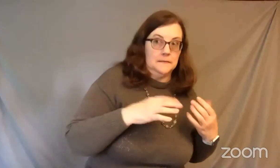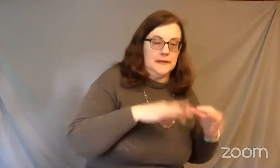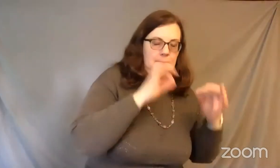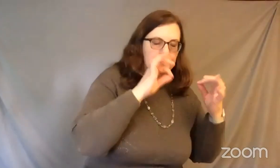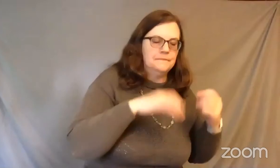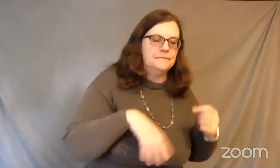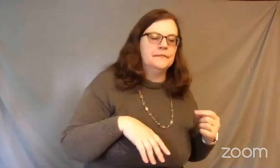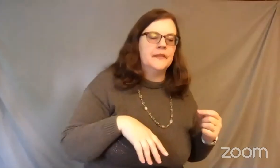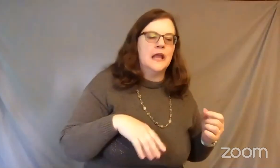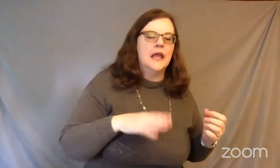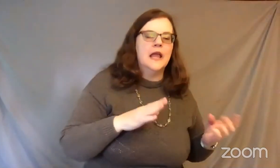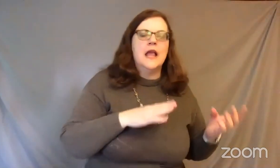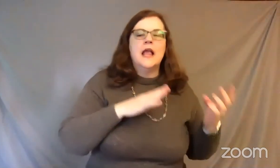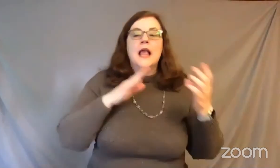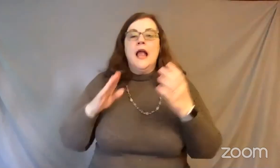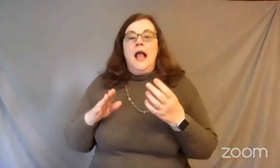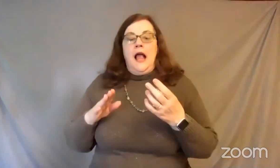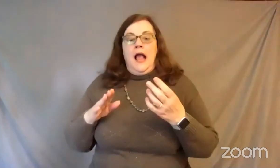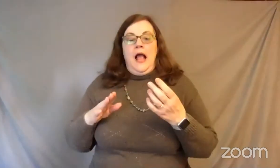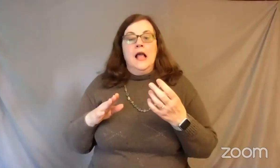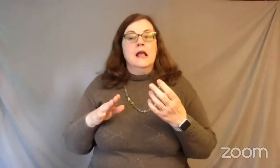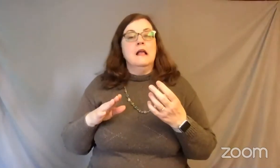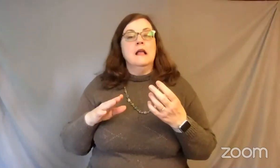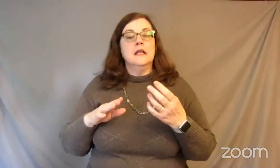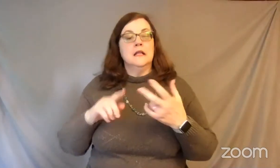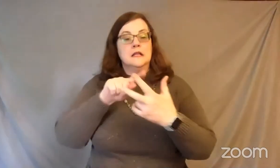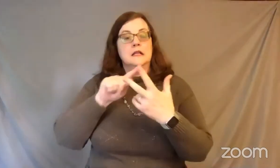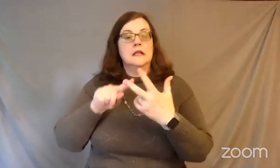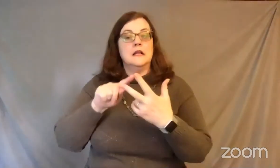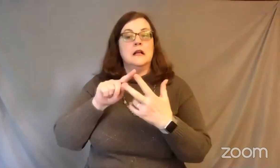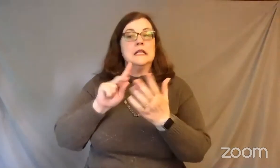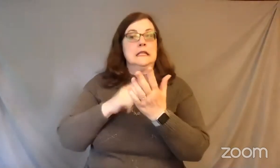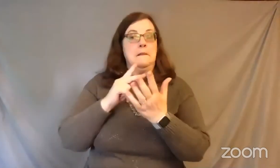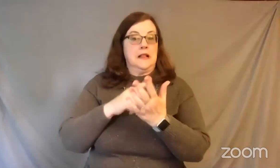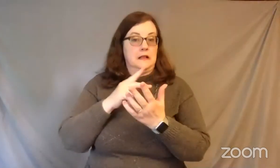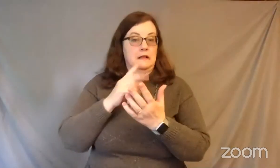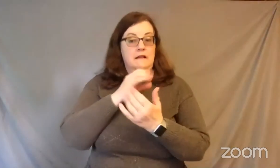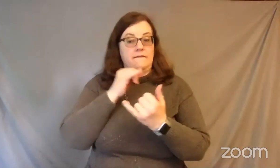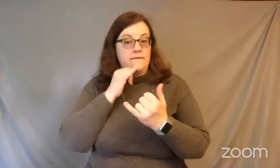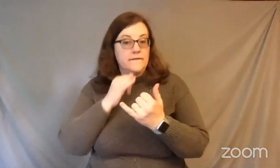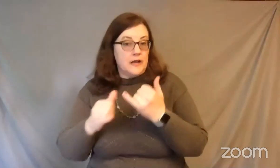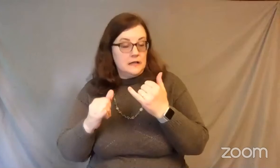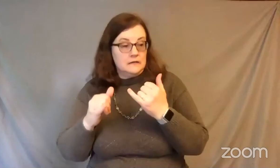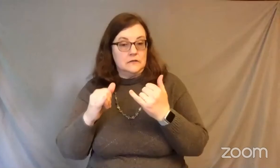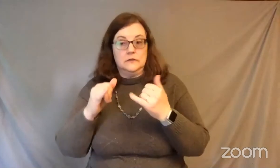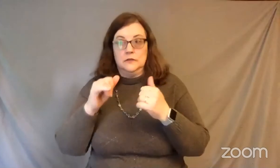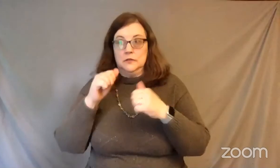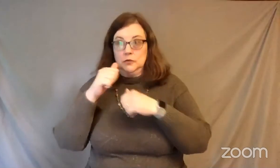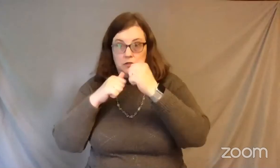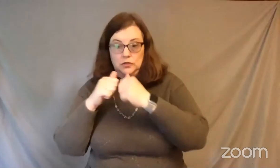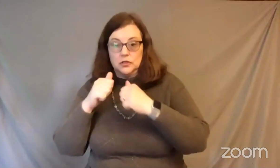And that means that actually we were filming at a very young age because the time for acquisition of that is particularly